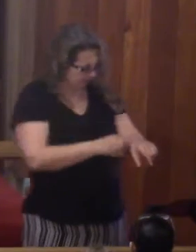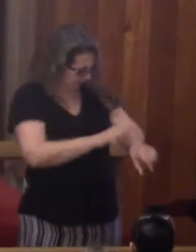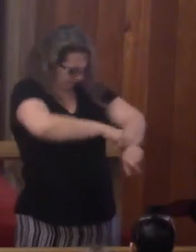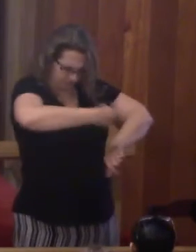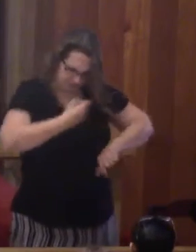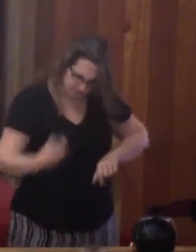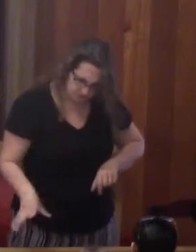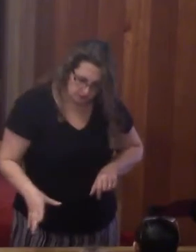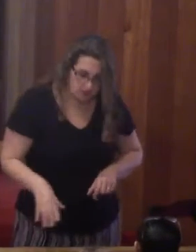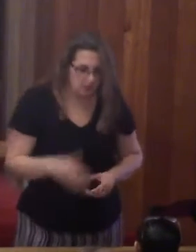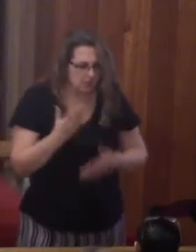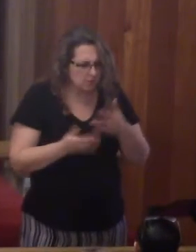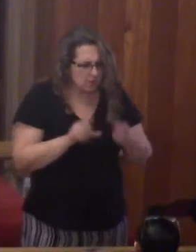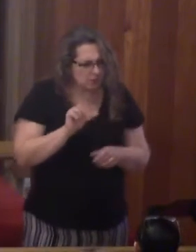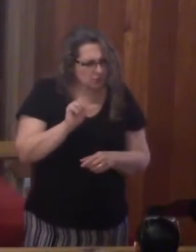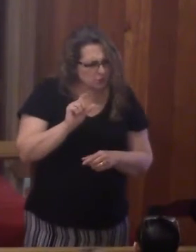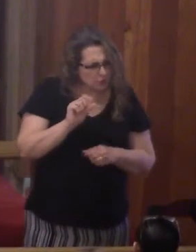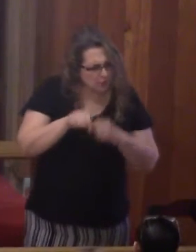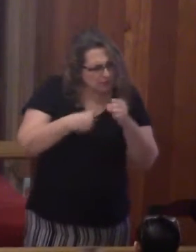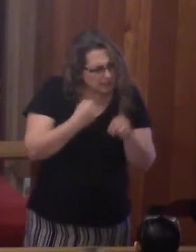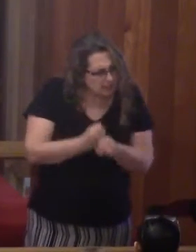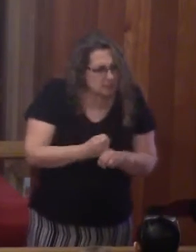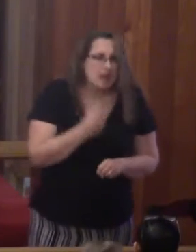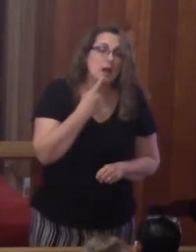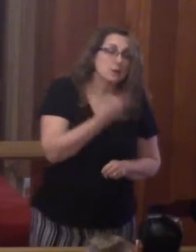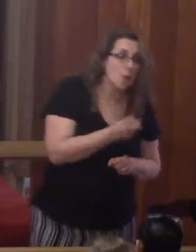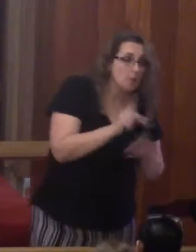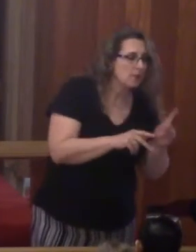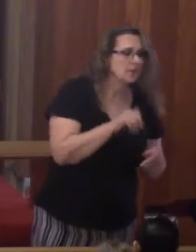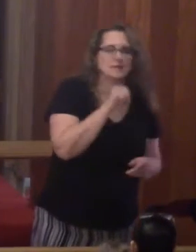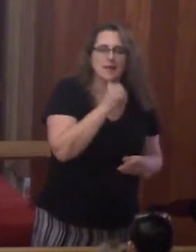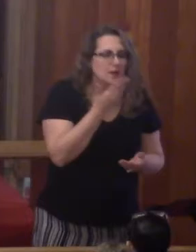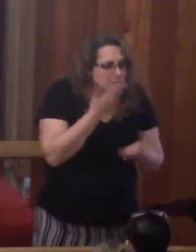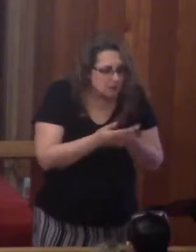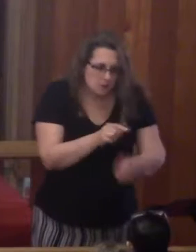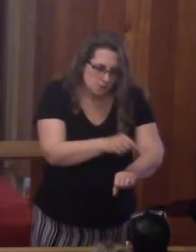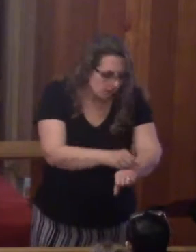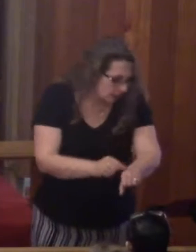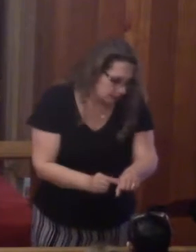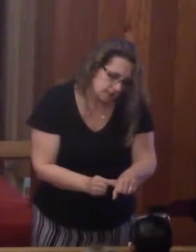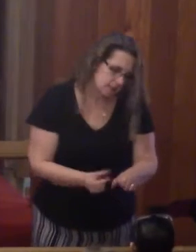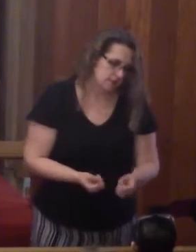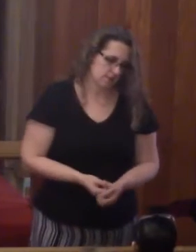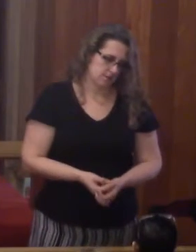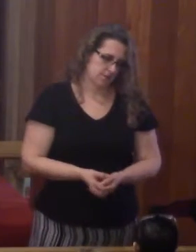and for a good 20-something years, I pretty much told people it's not a good bracelet to wear.